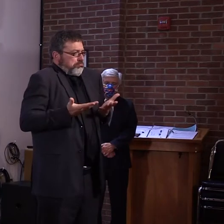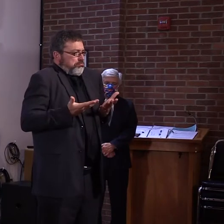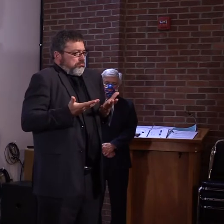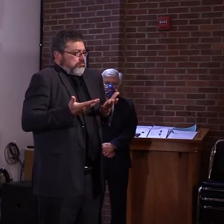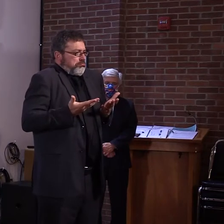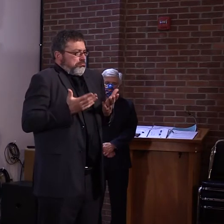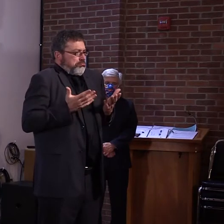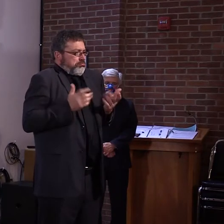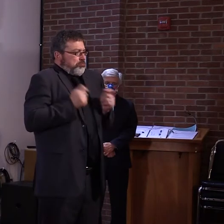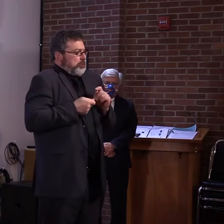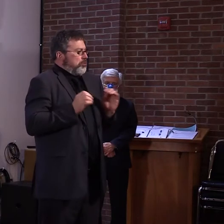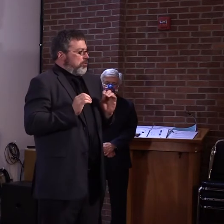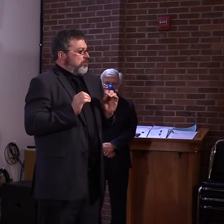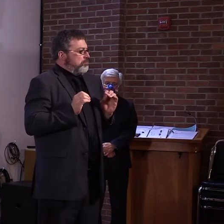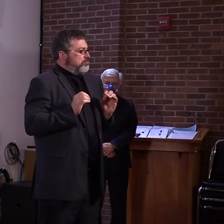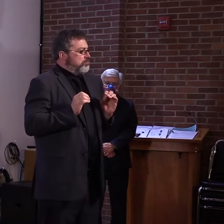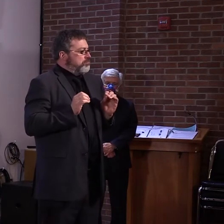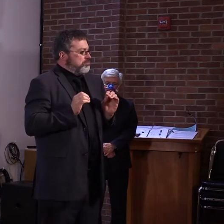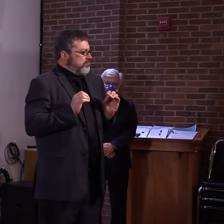Thank you.